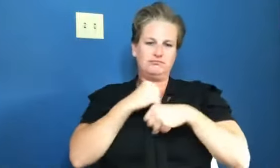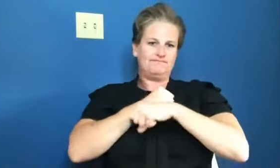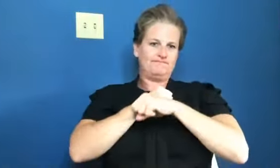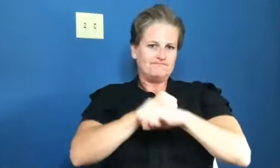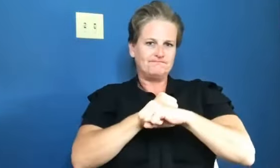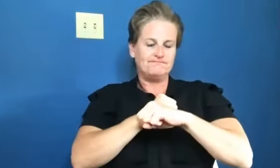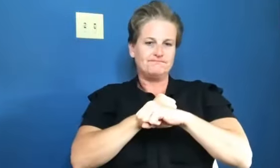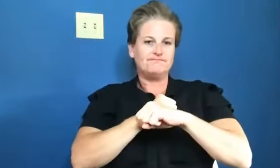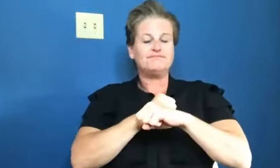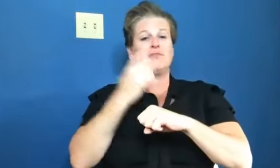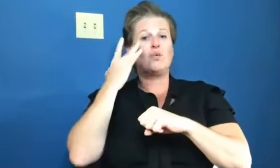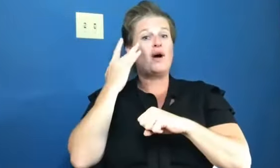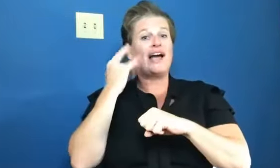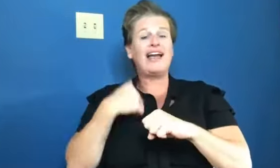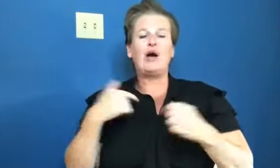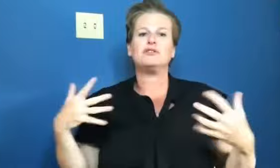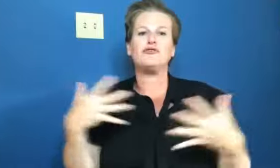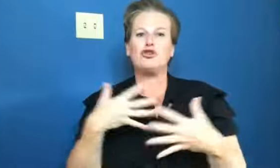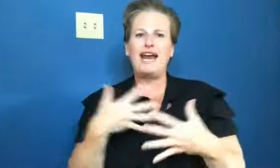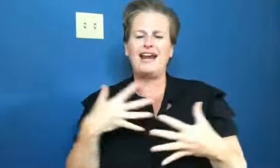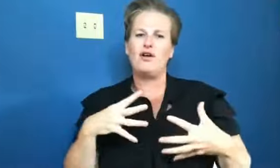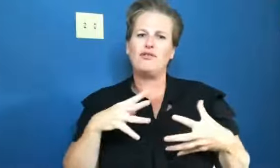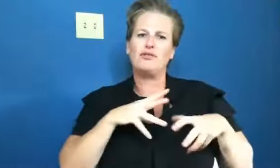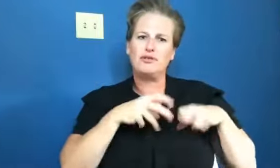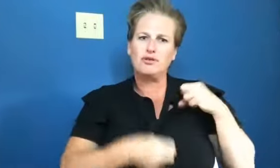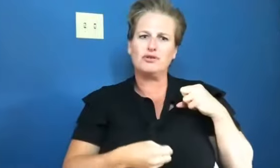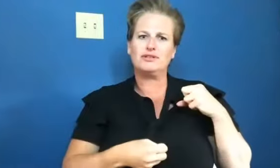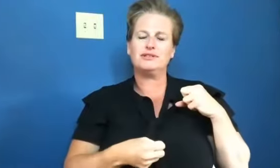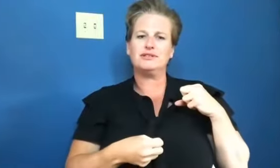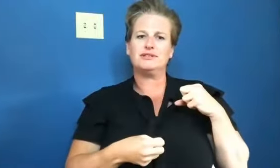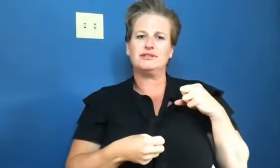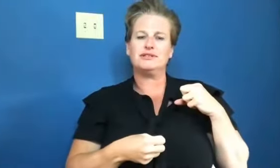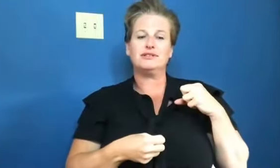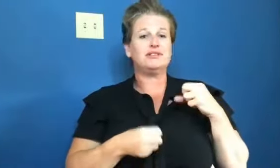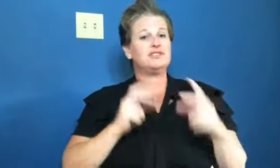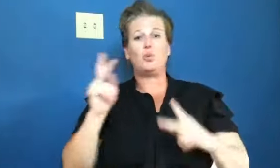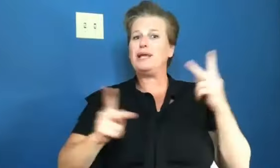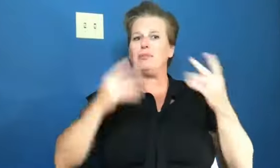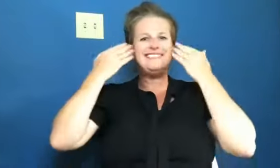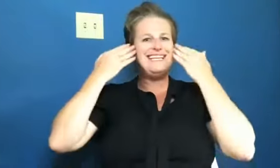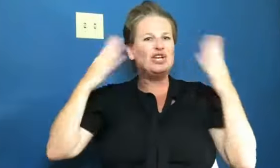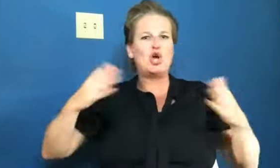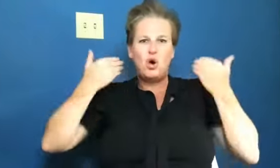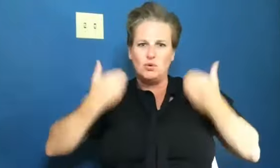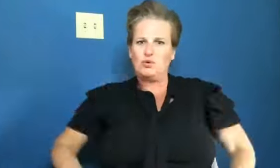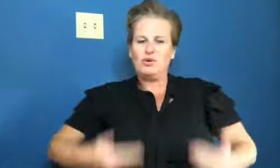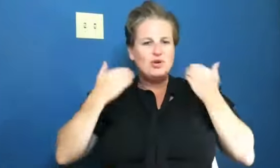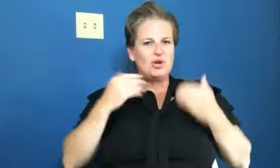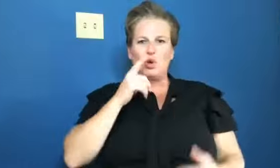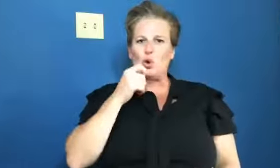the fear of getting hurt again. So nobody knew all of me until, later on in the steps. So I